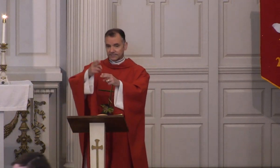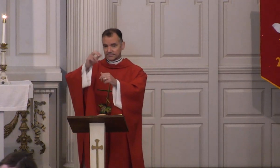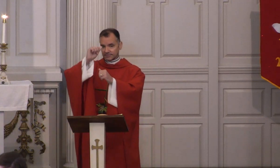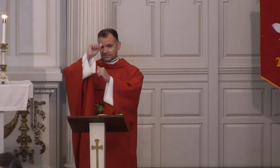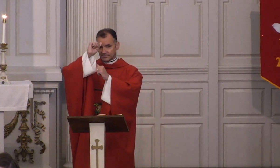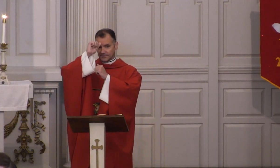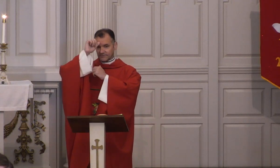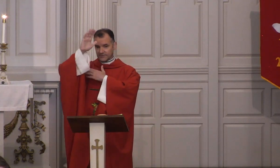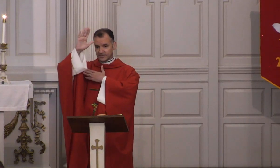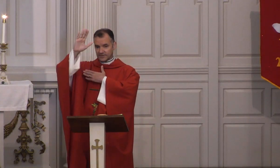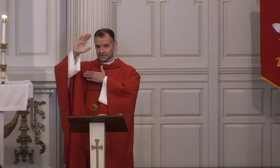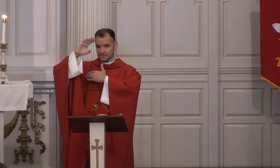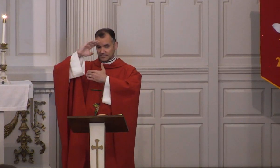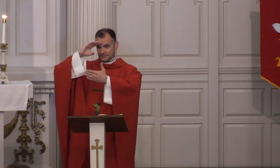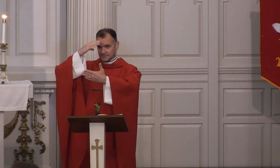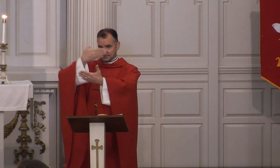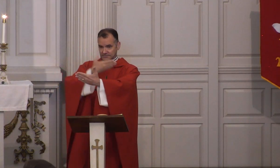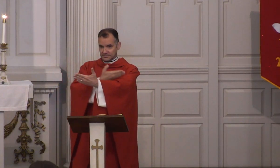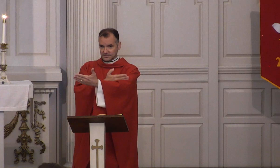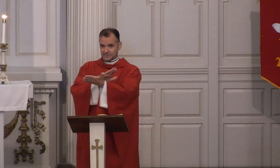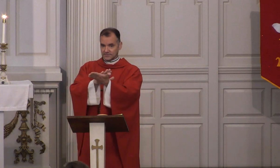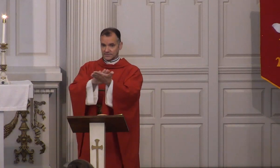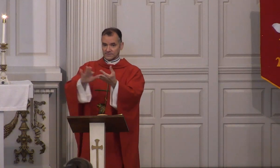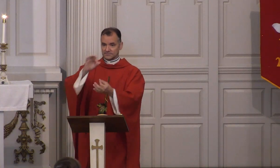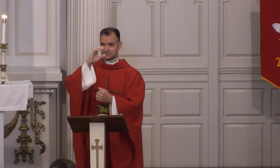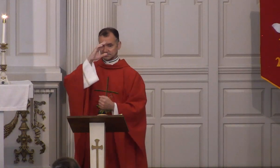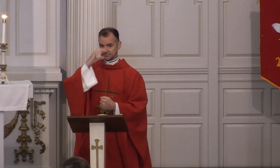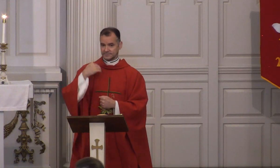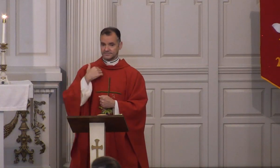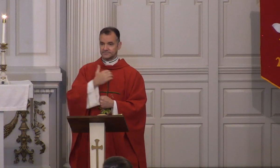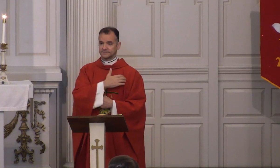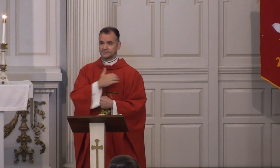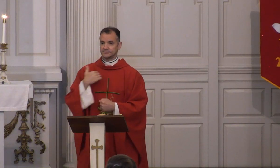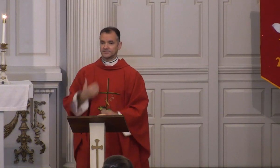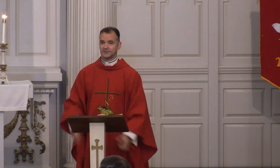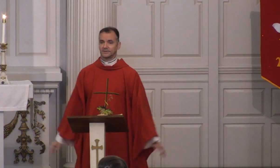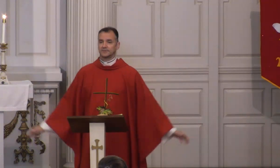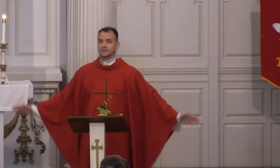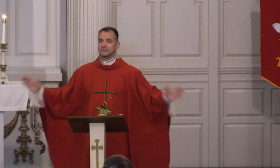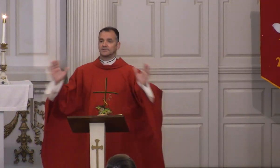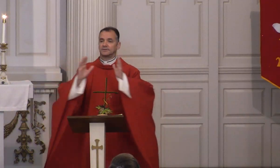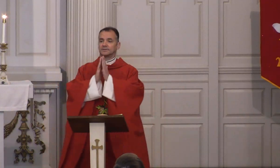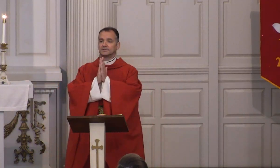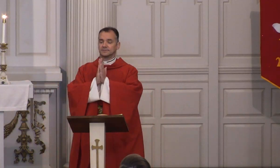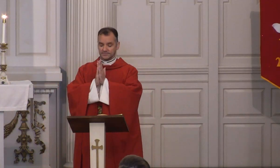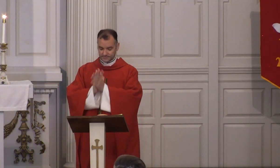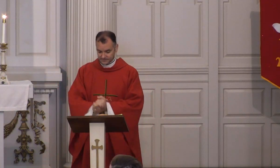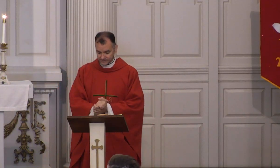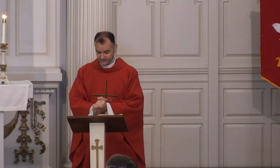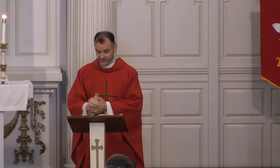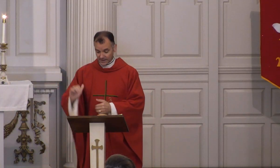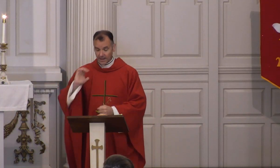In the name of the Father, and of the Son, and of the Holy Spirit. Amen.